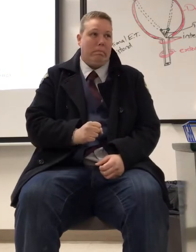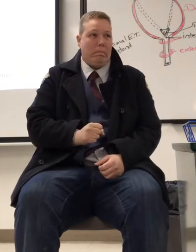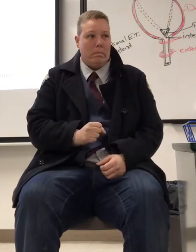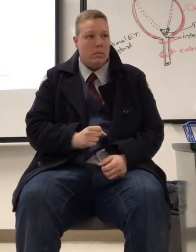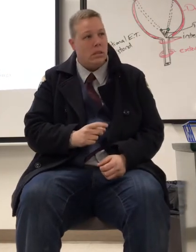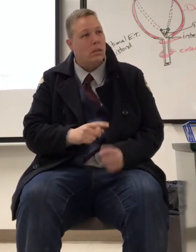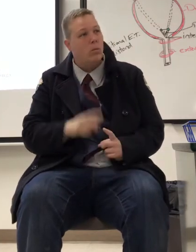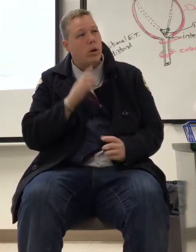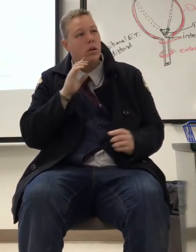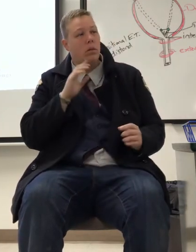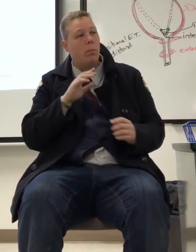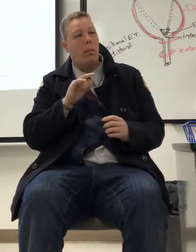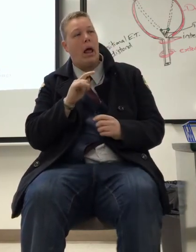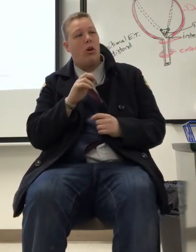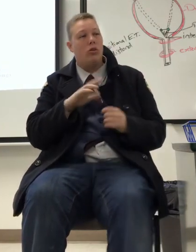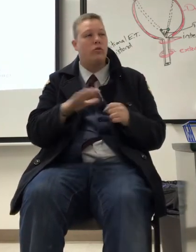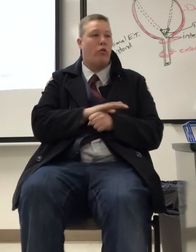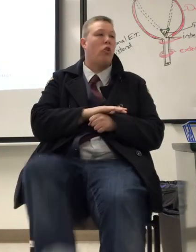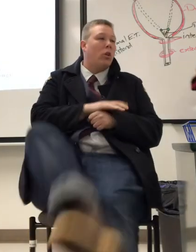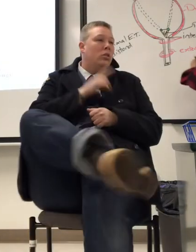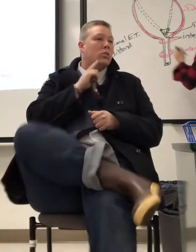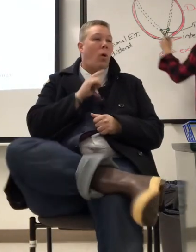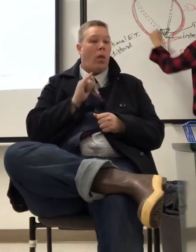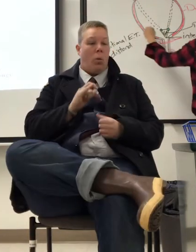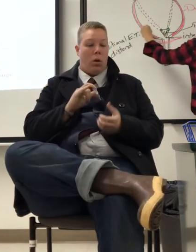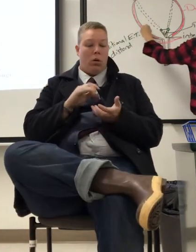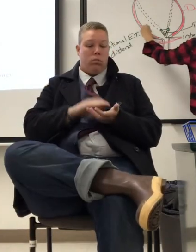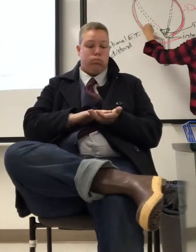from bottom up.